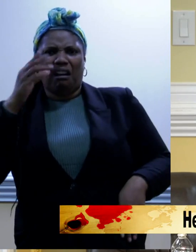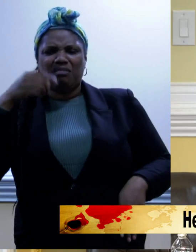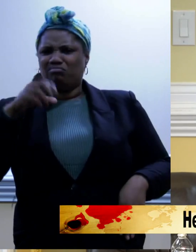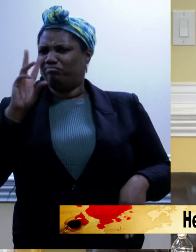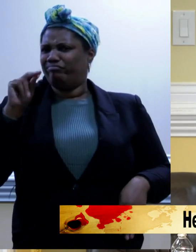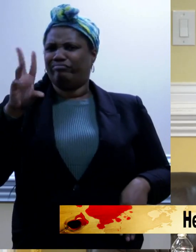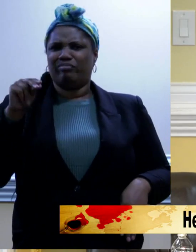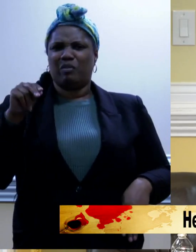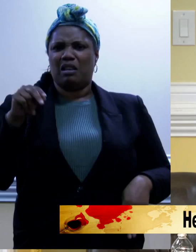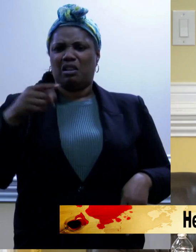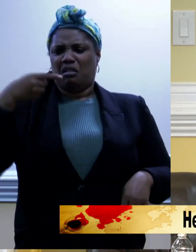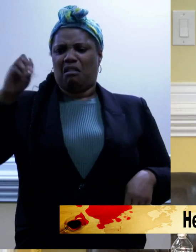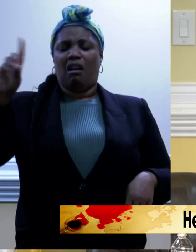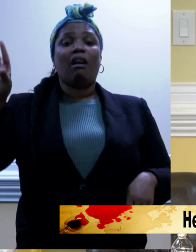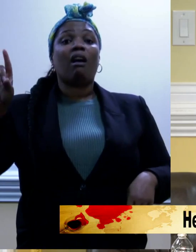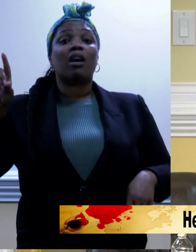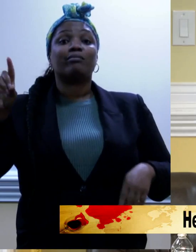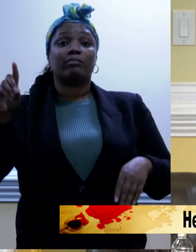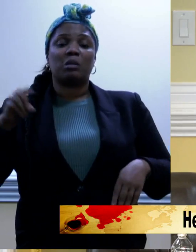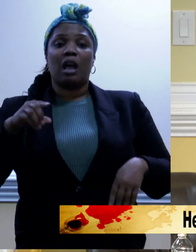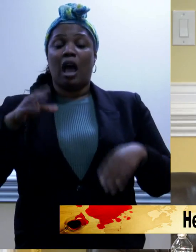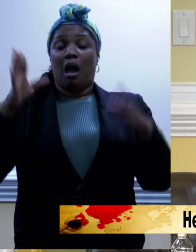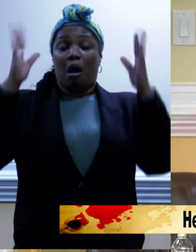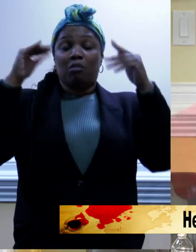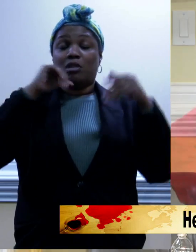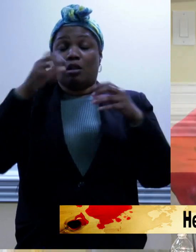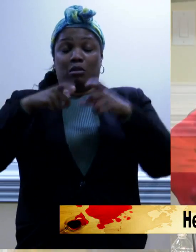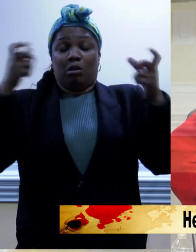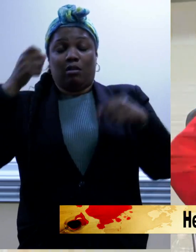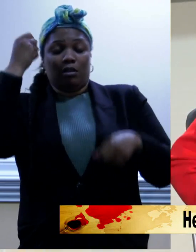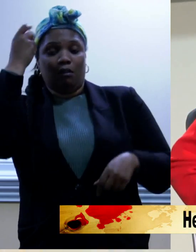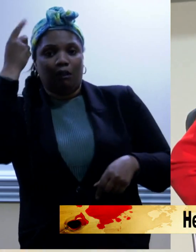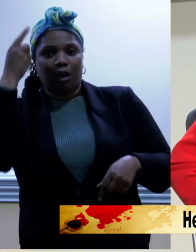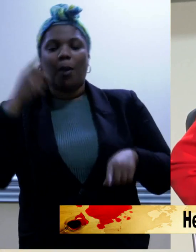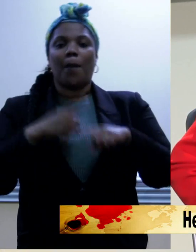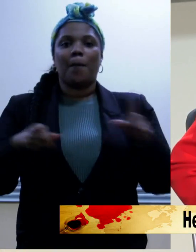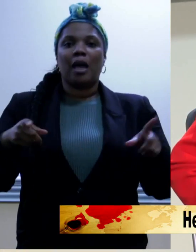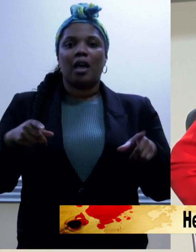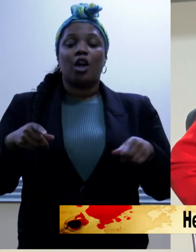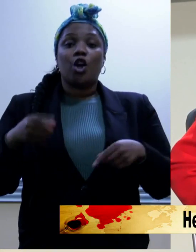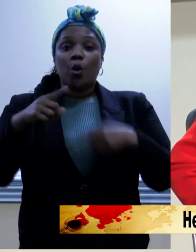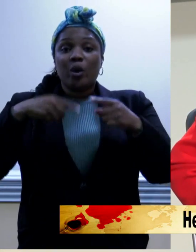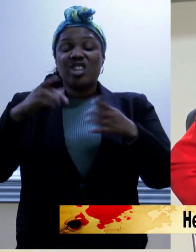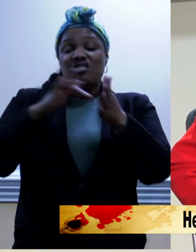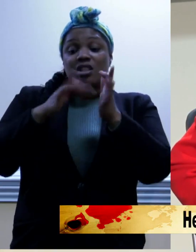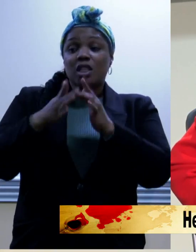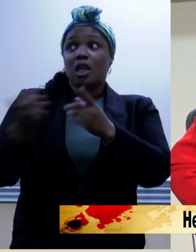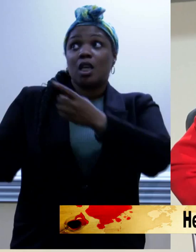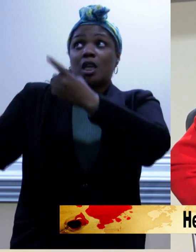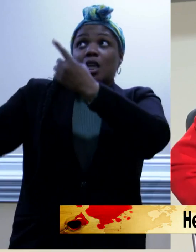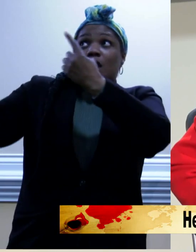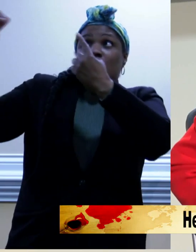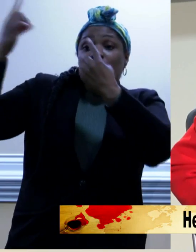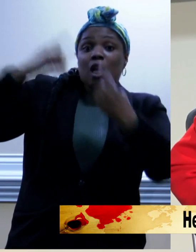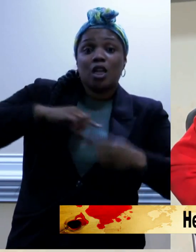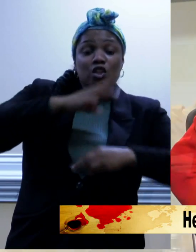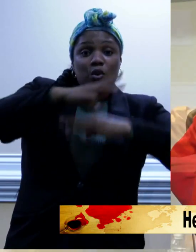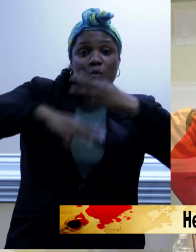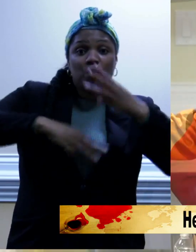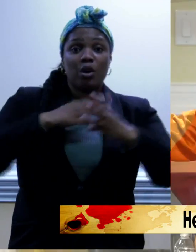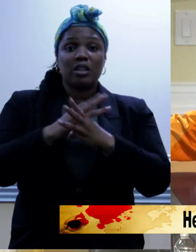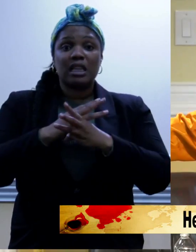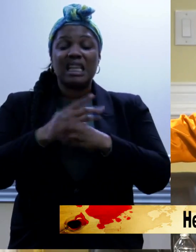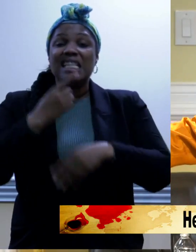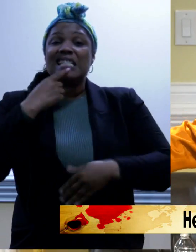I hope that's not too big to wrap your mind around. Go ahead and read. Wherefore, when he cometh into the world. When he come into the world, he said.